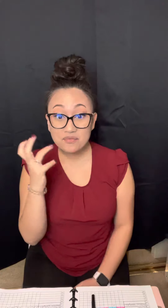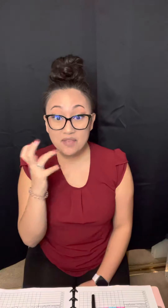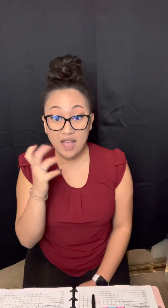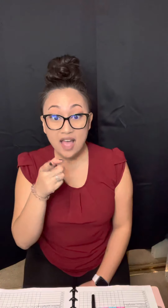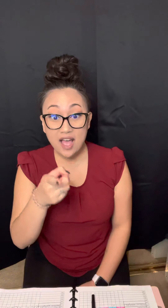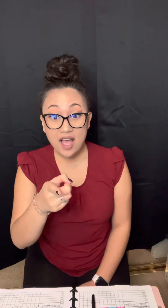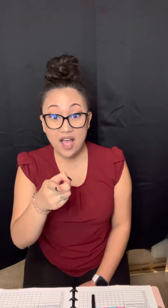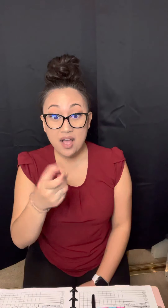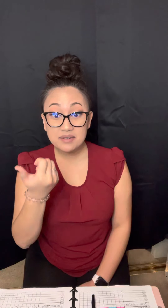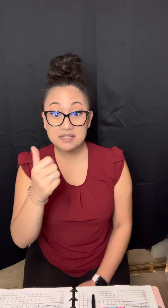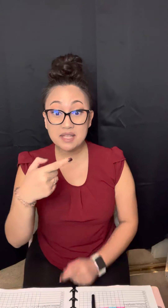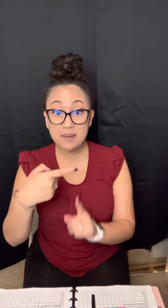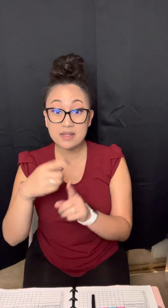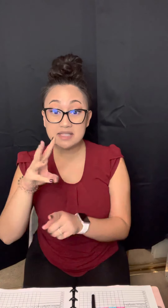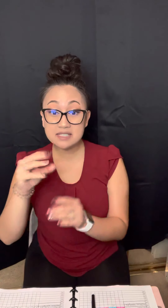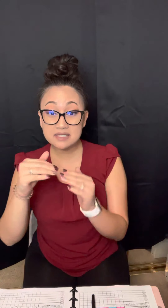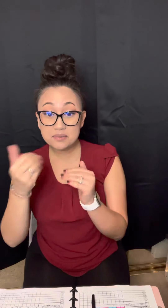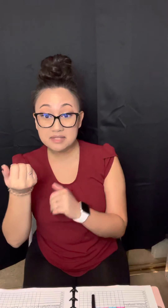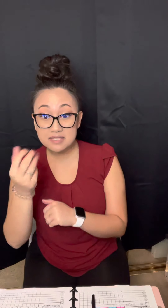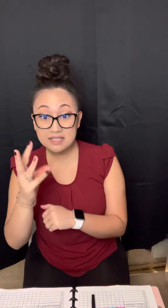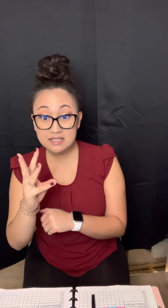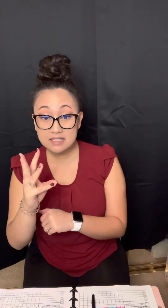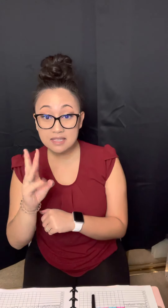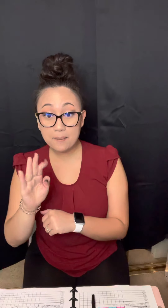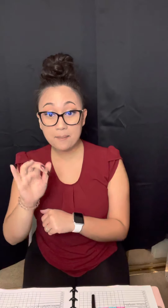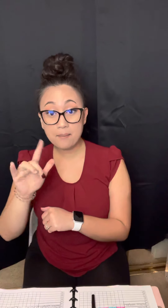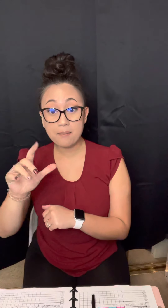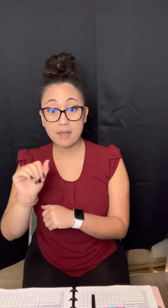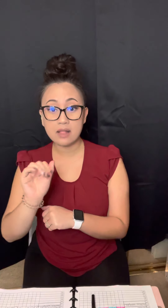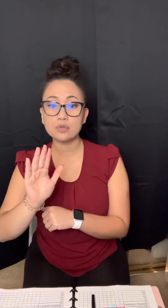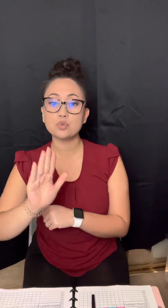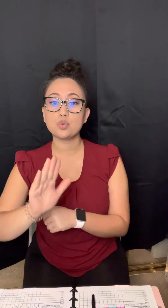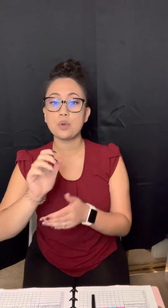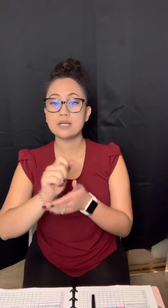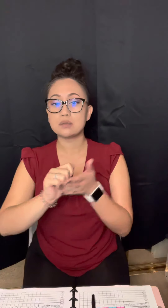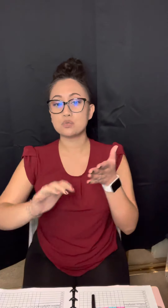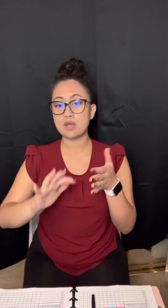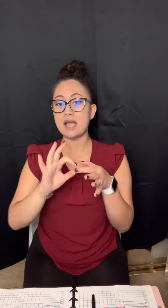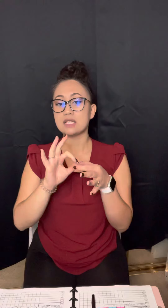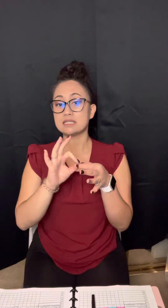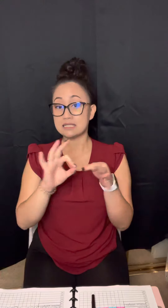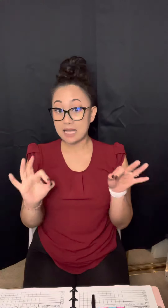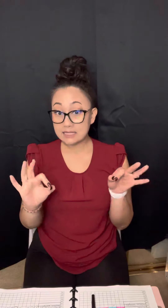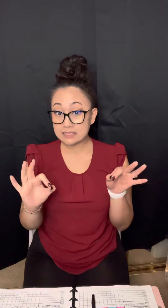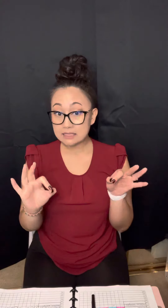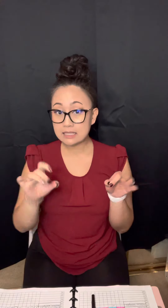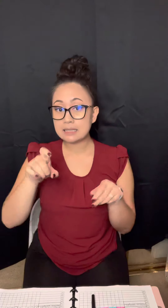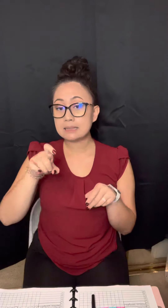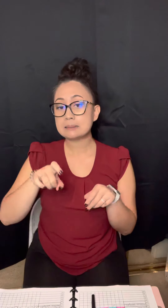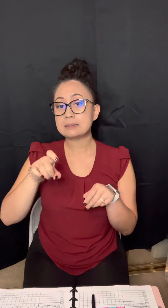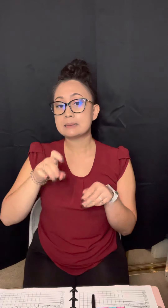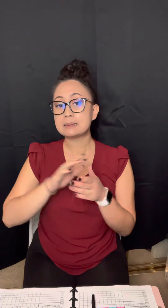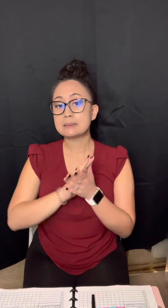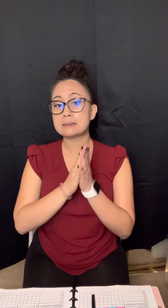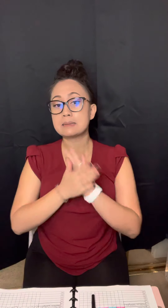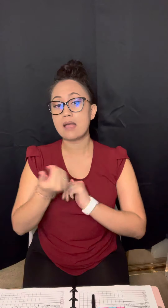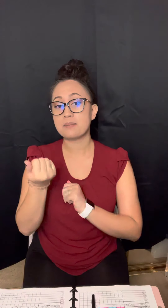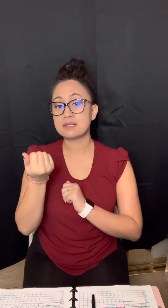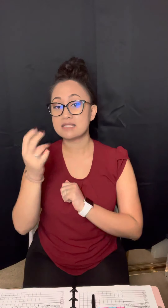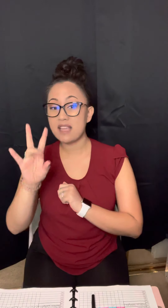equals 16. Very good. Bella, your subtraction sentence is 17 minus 1. So make sure you flip your 7 and your 1. Right